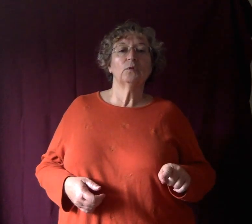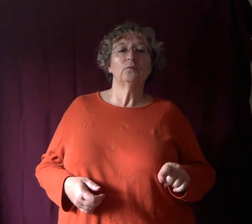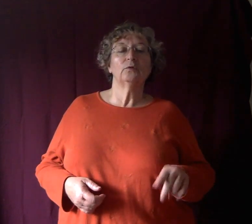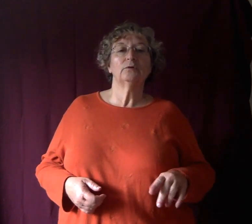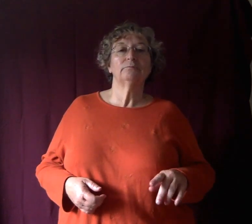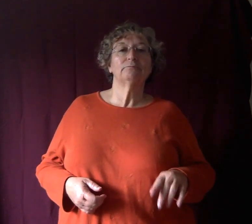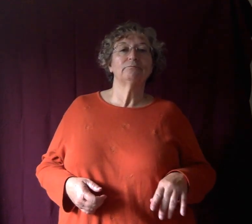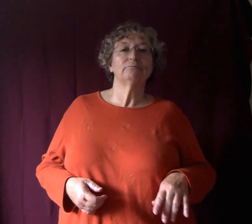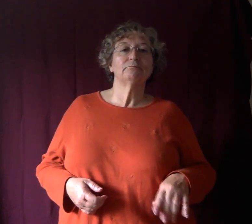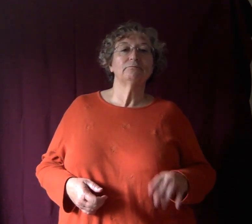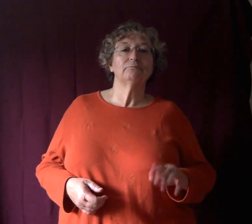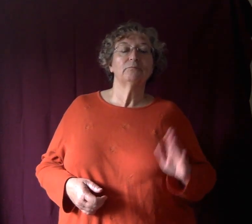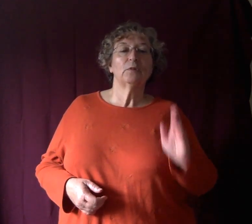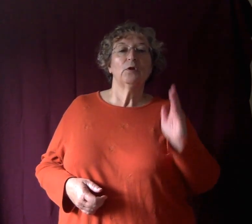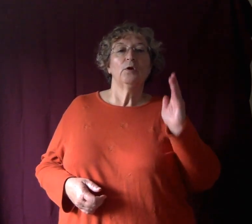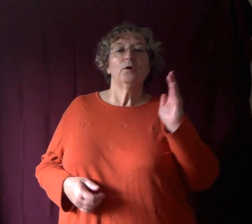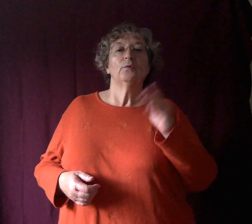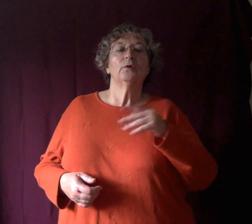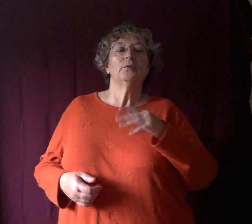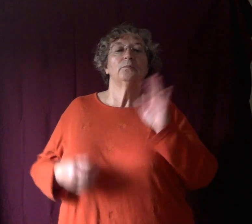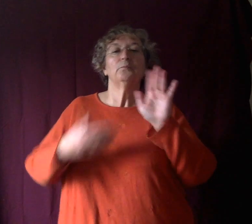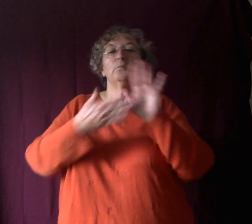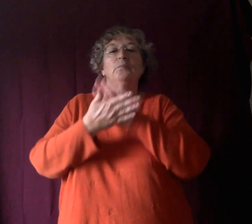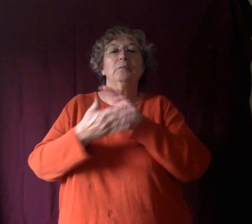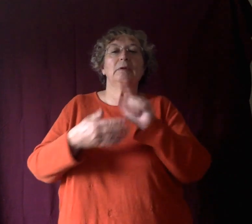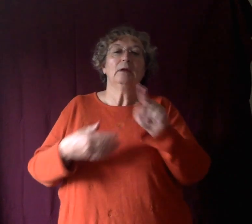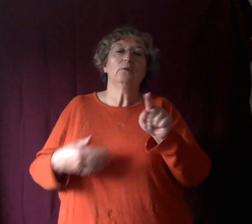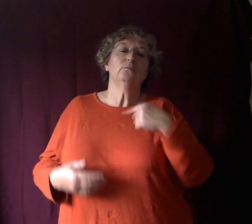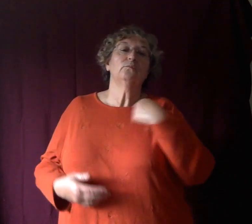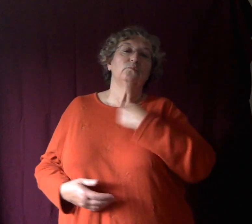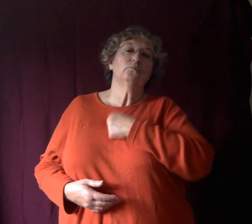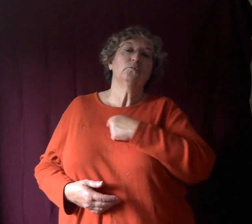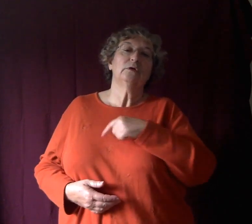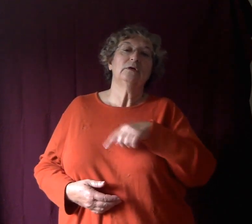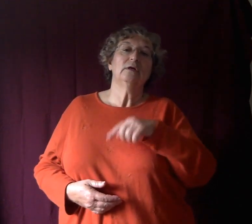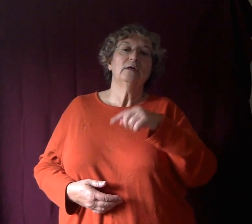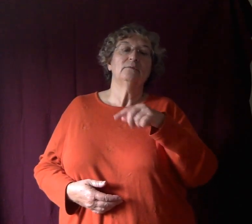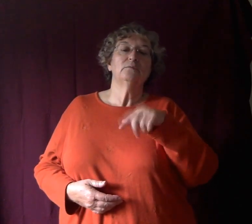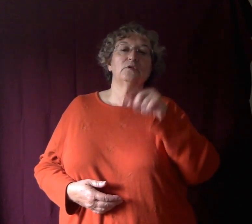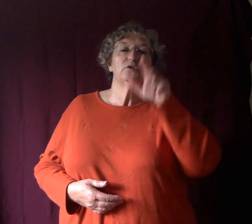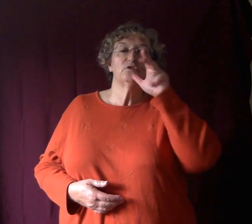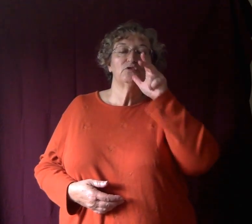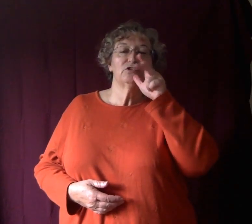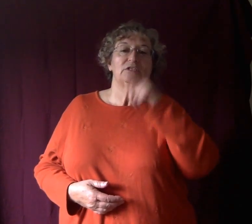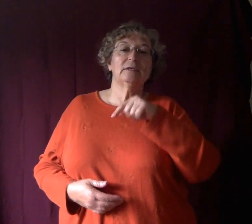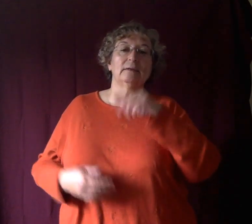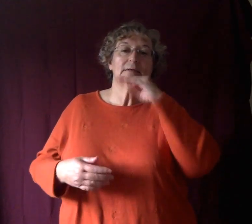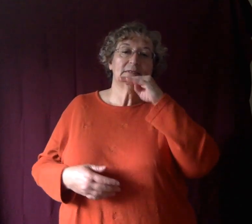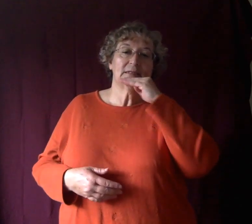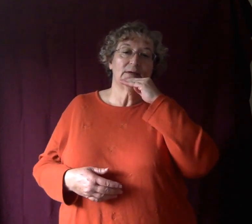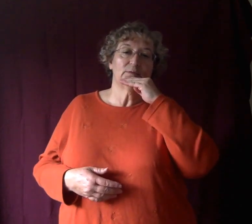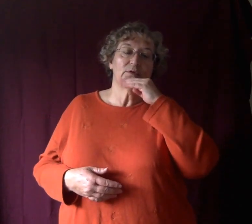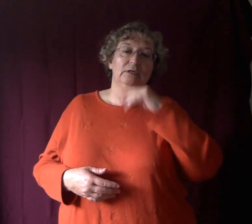curried lentils, and we're going to start a journey through the digestive system, and we're going to see what happens along the way. We're going to primarily keep track of